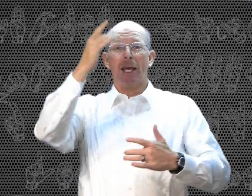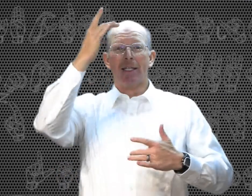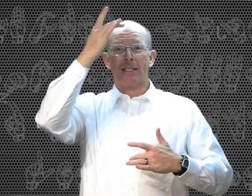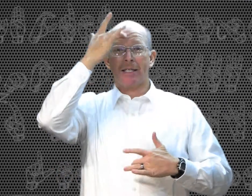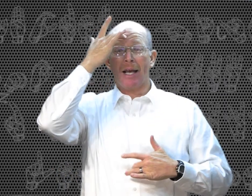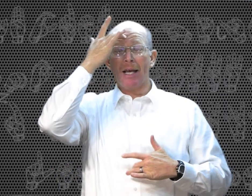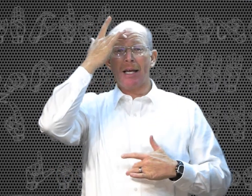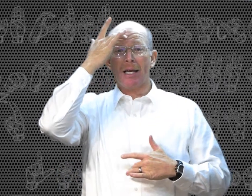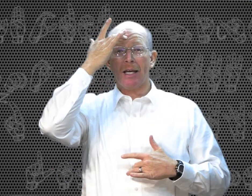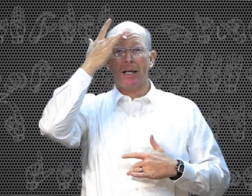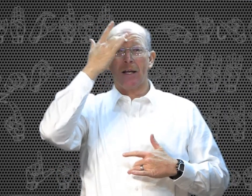sick,